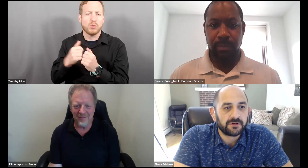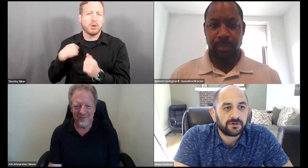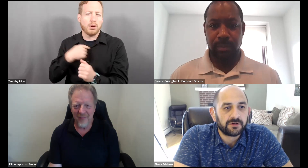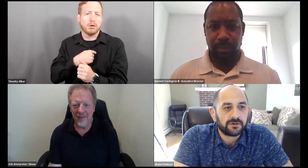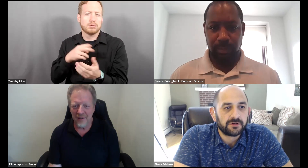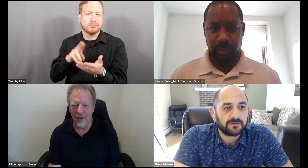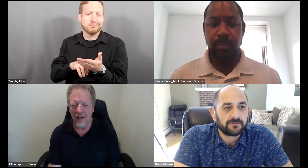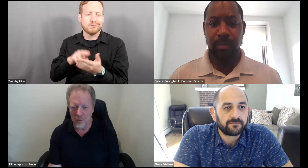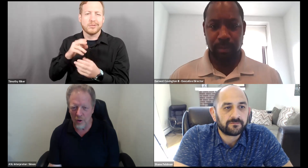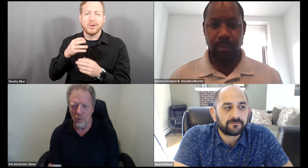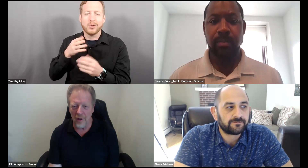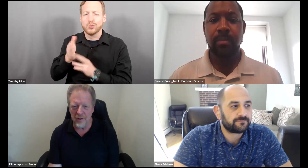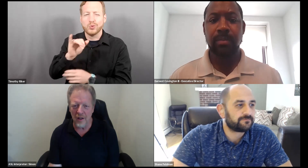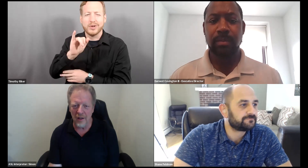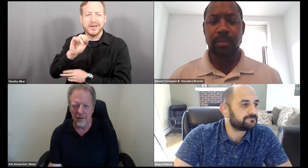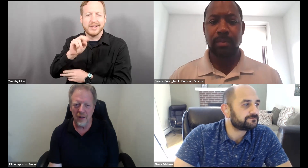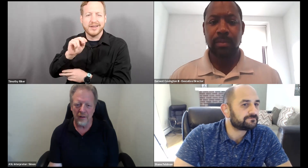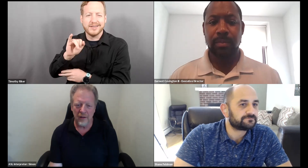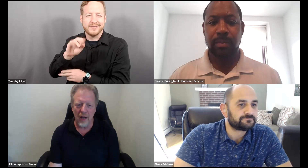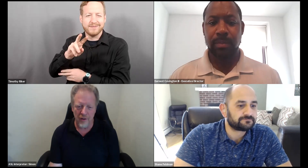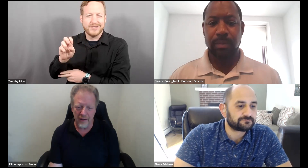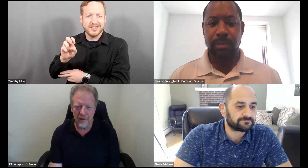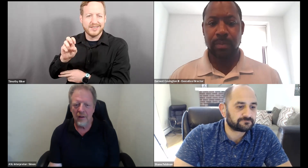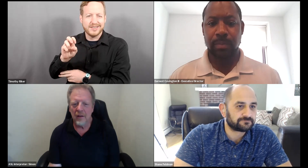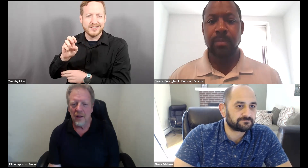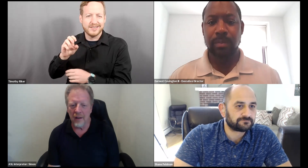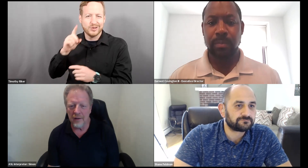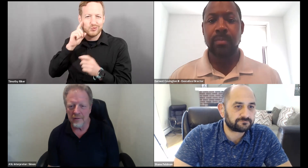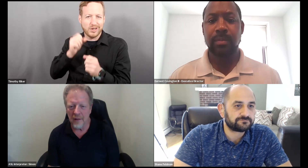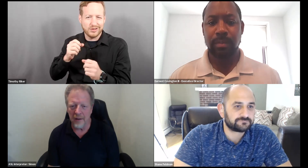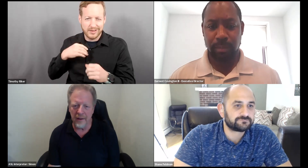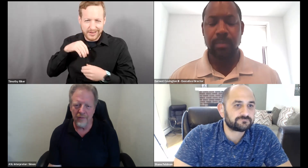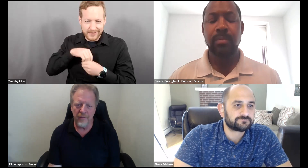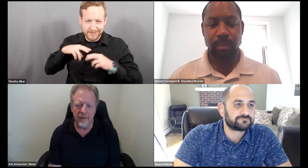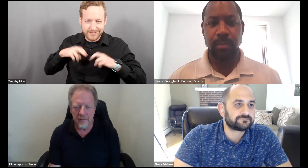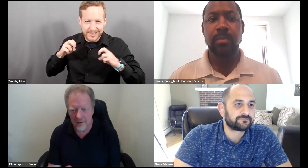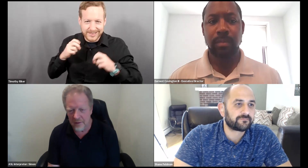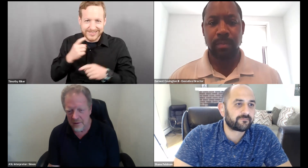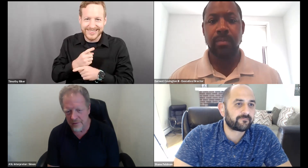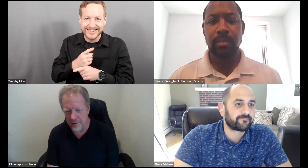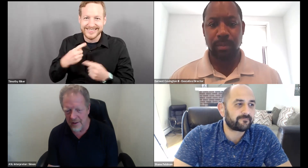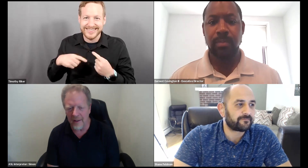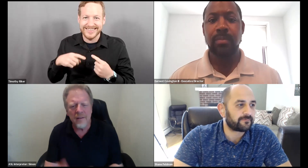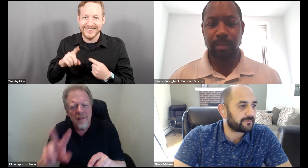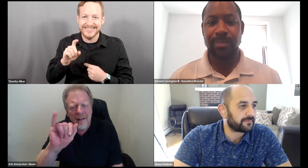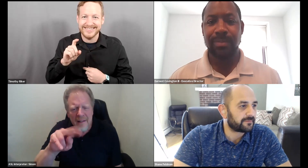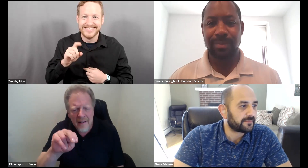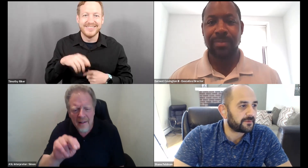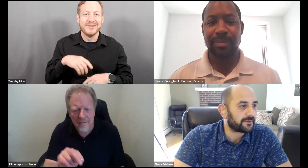Feldman, had worked with us on contract on the for